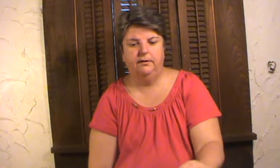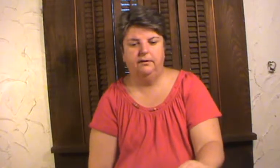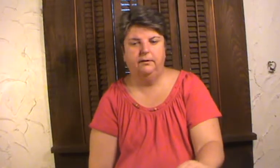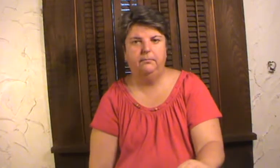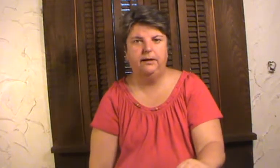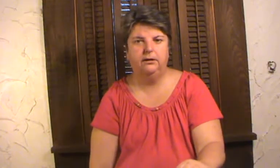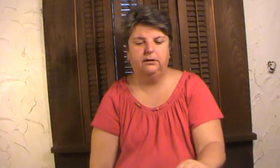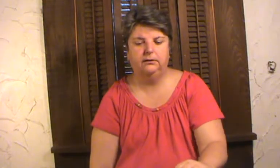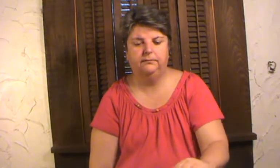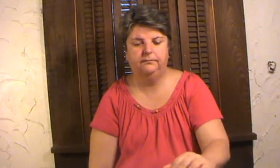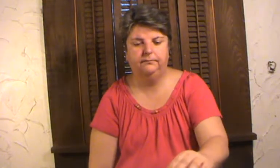Mingle.